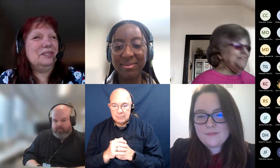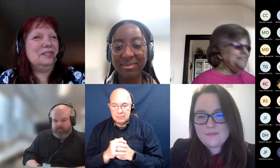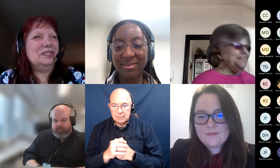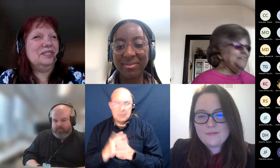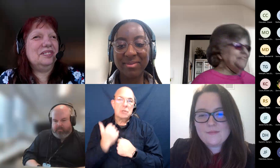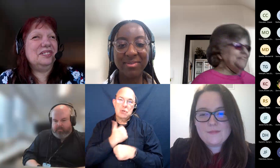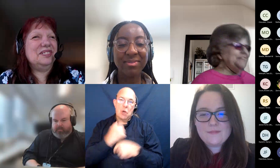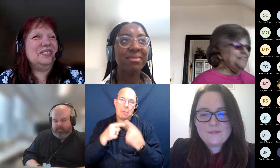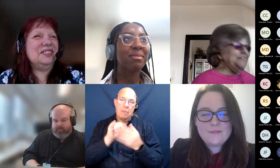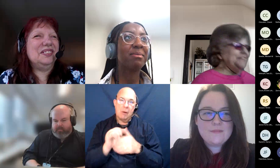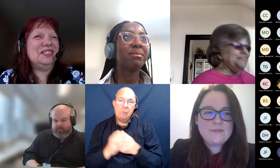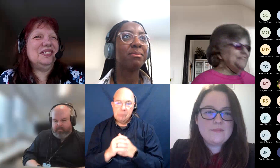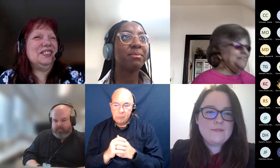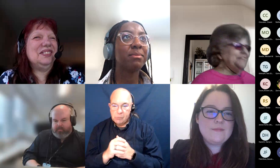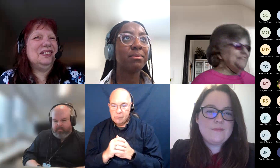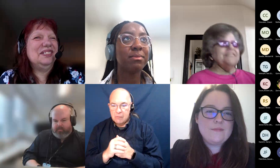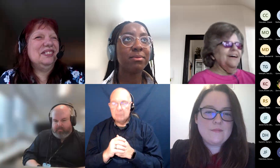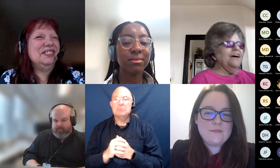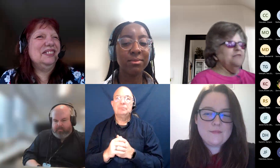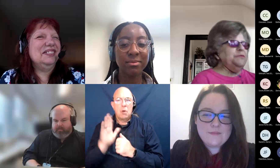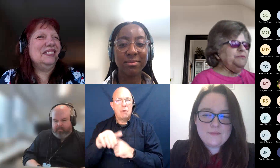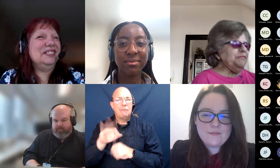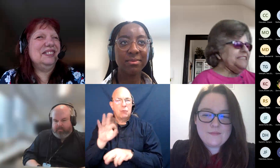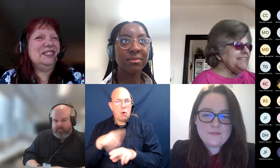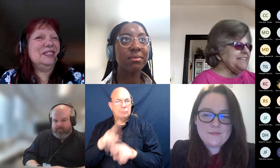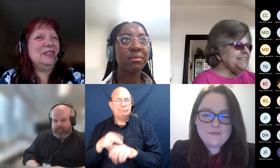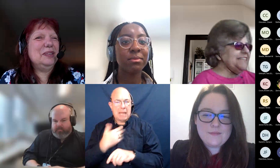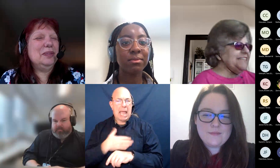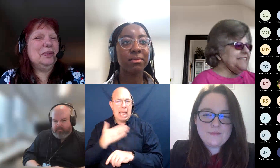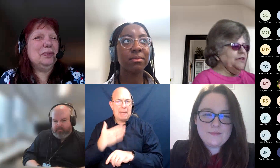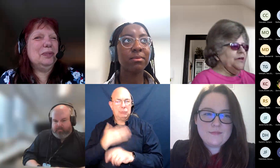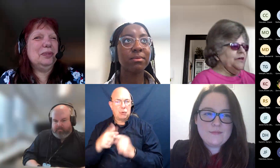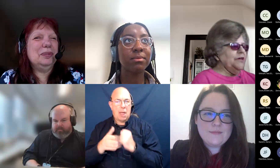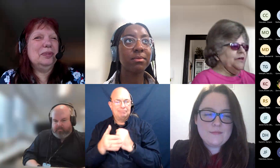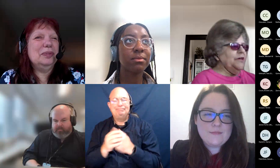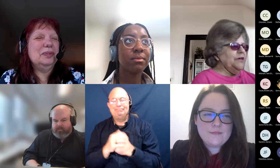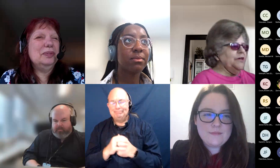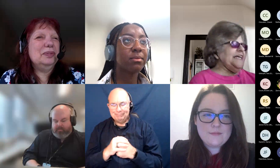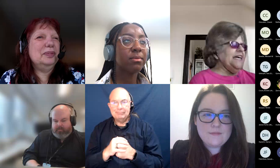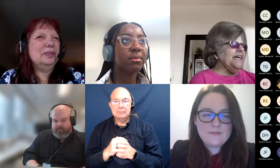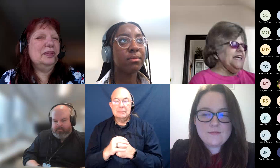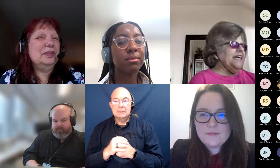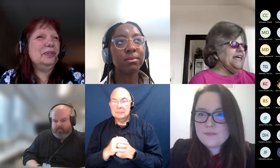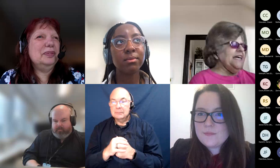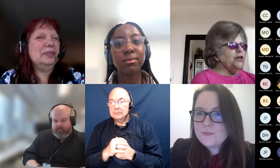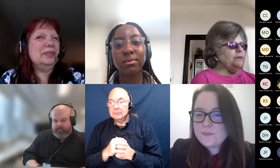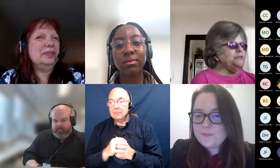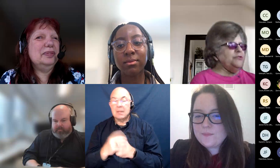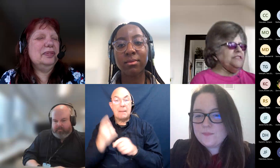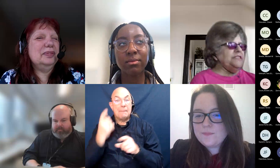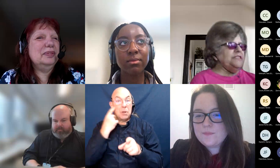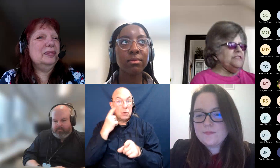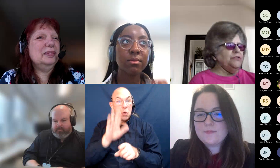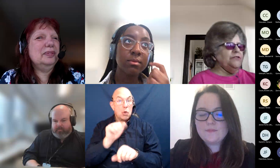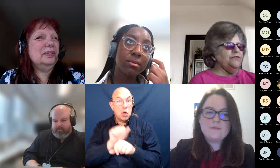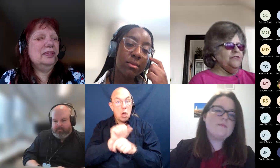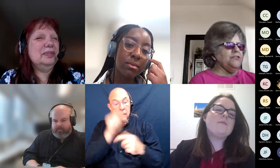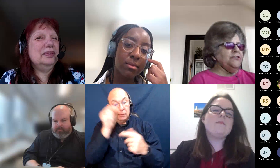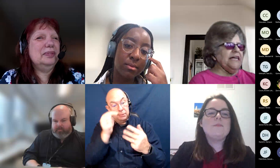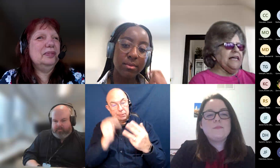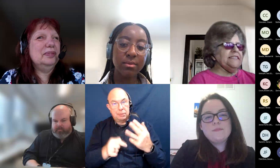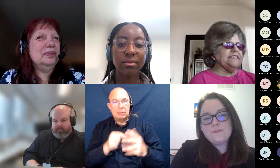Sorry about that. Of course, I would be pleased to help. Previously, Alicia, your job duties